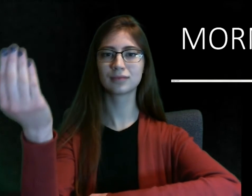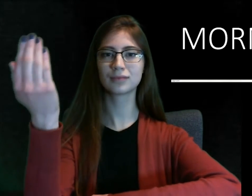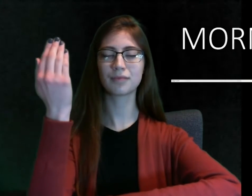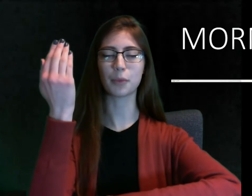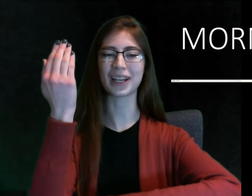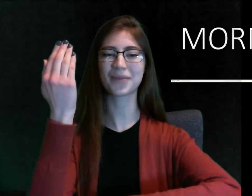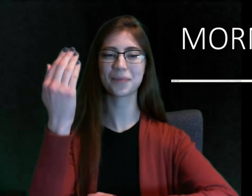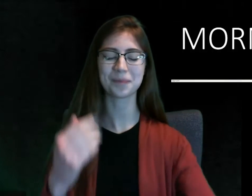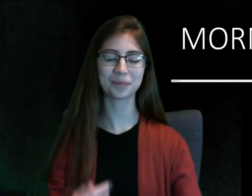Morning.